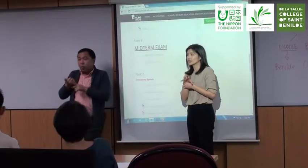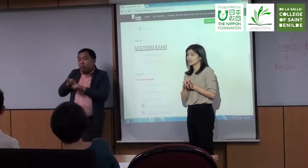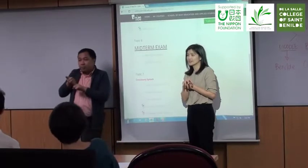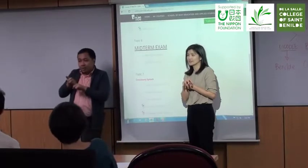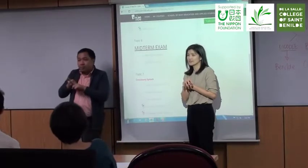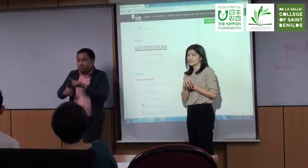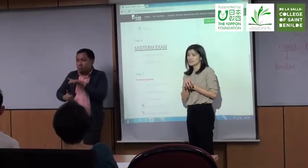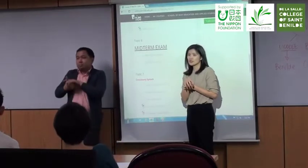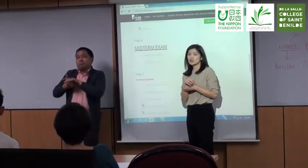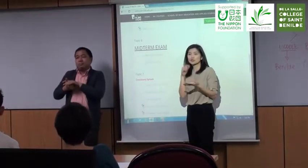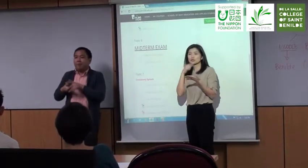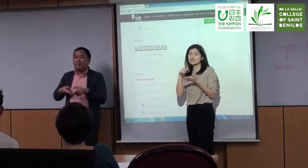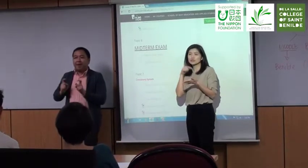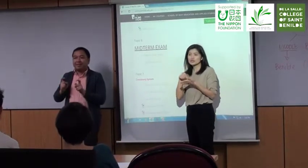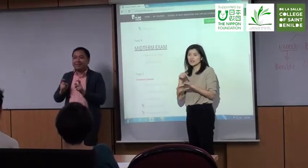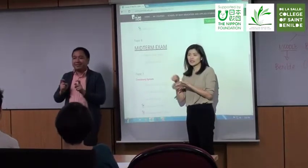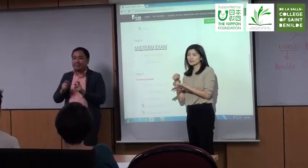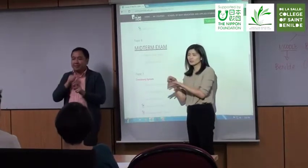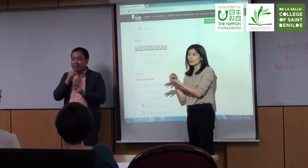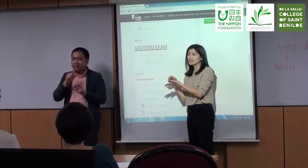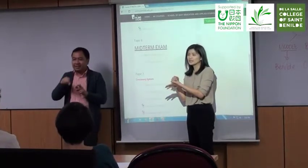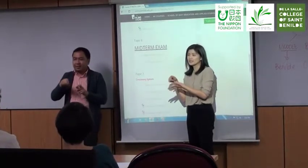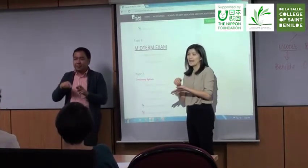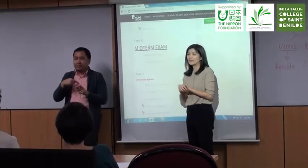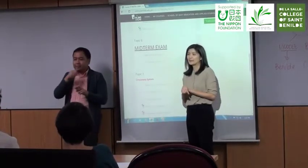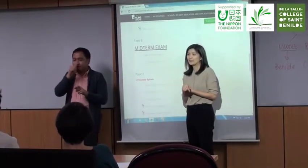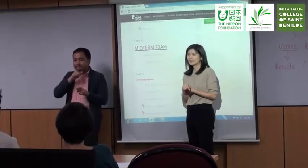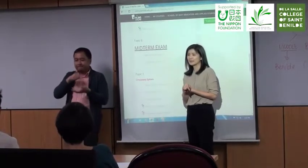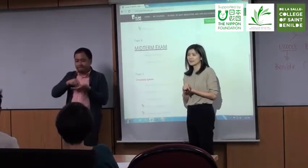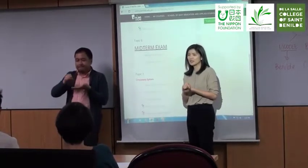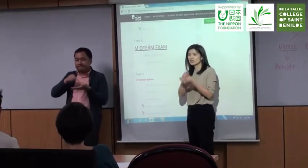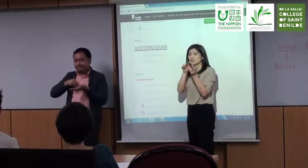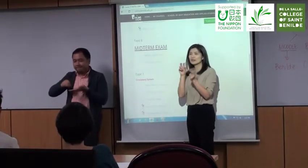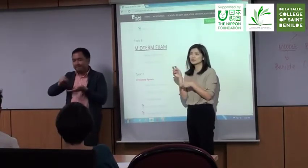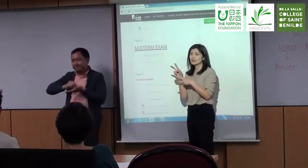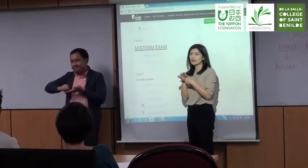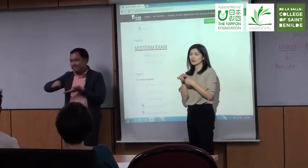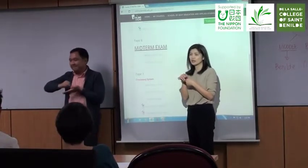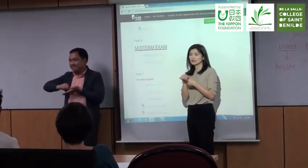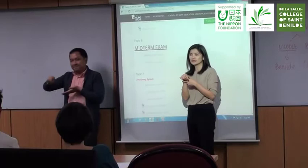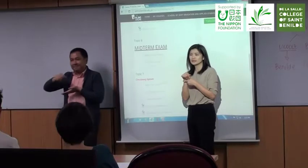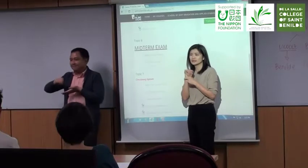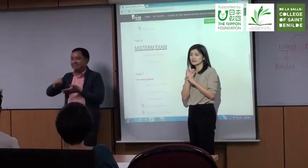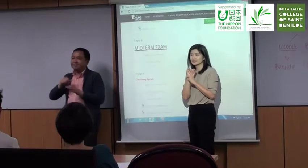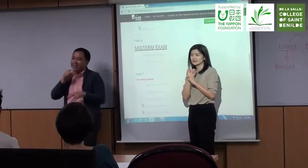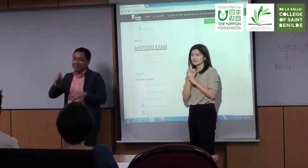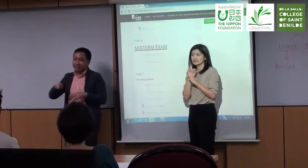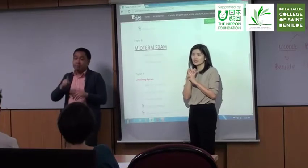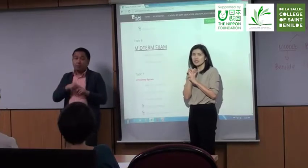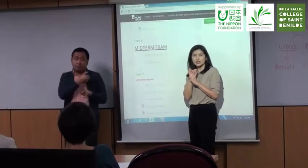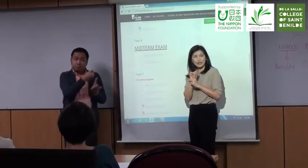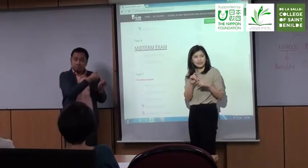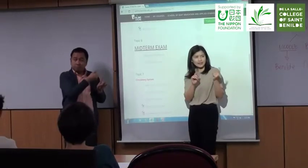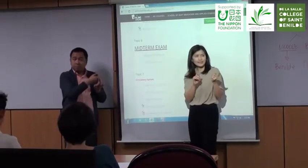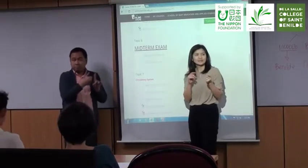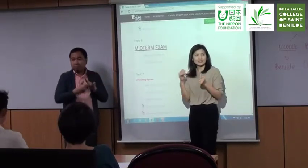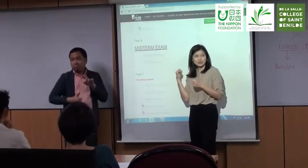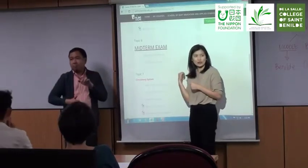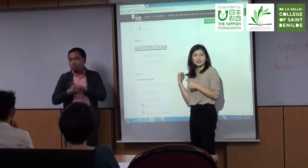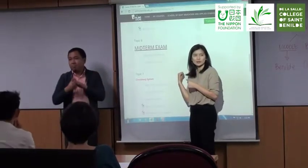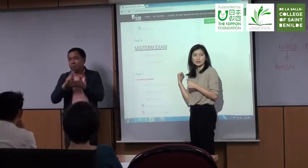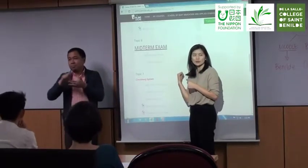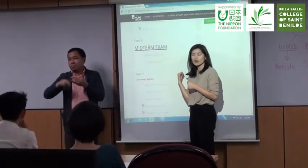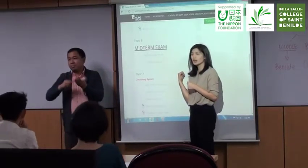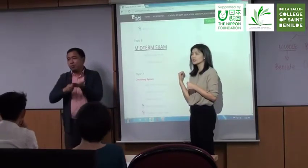out. So you don't need to check it one at a time. Just have to record. Or I think